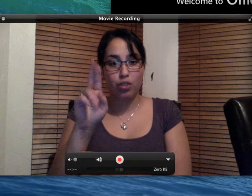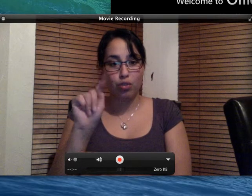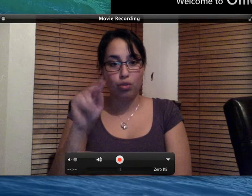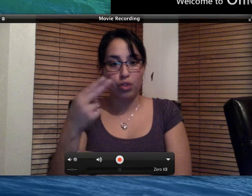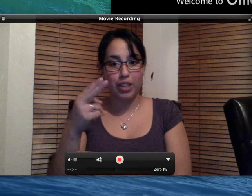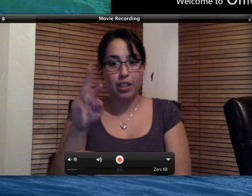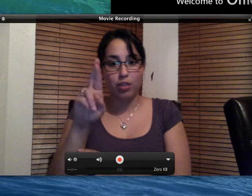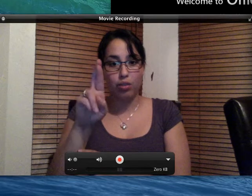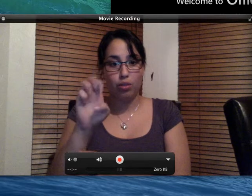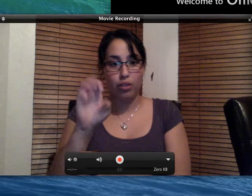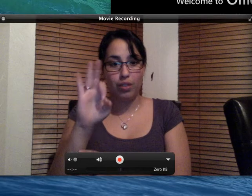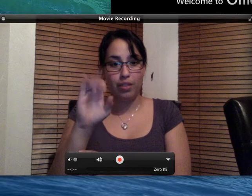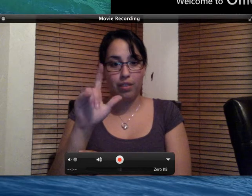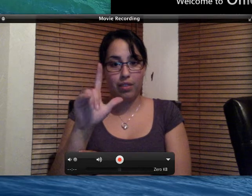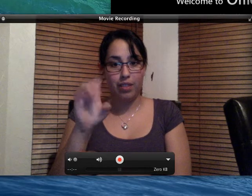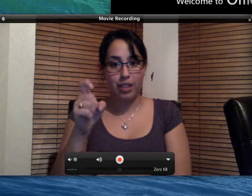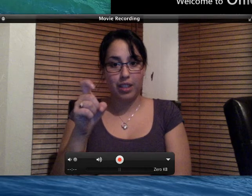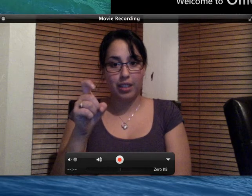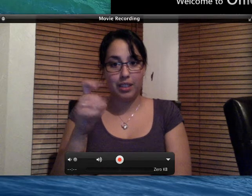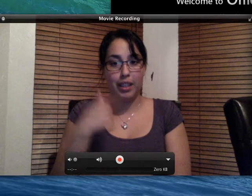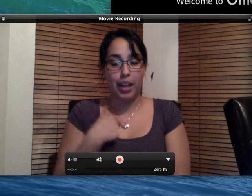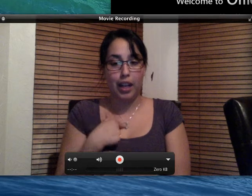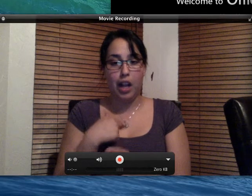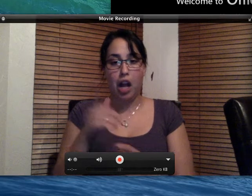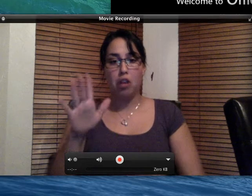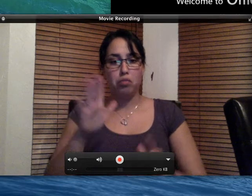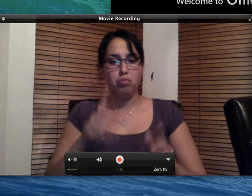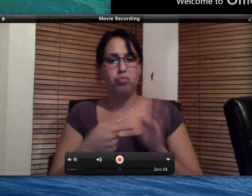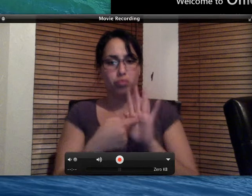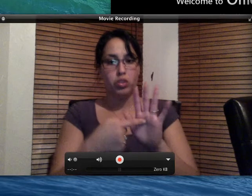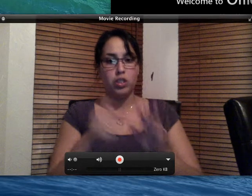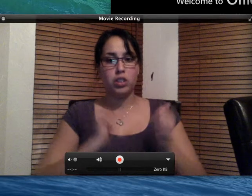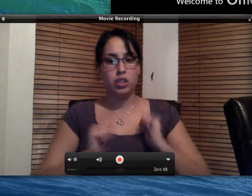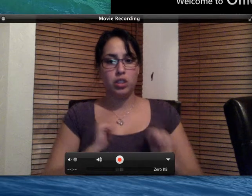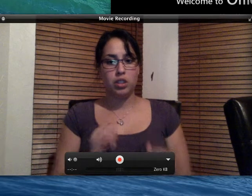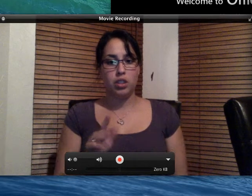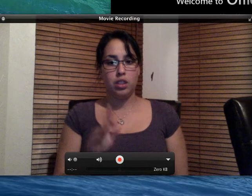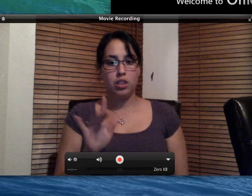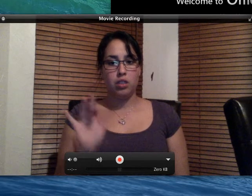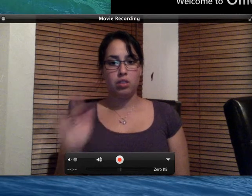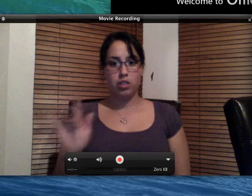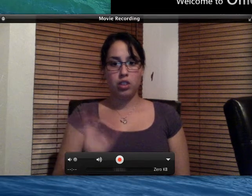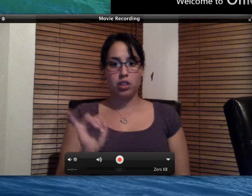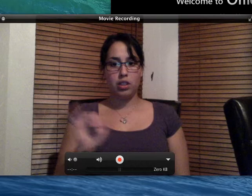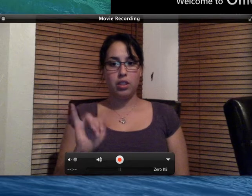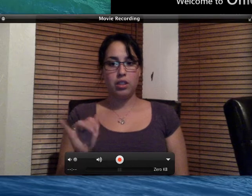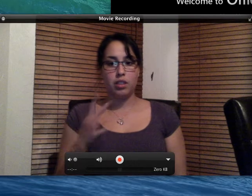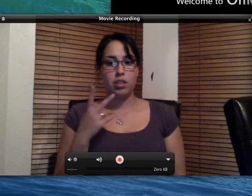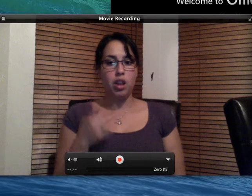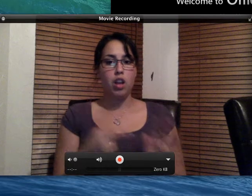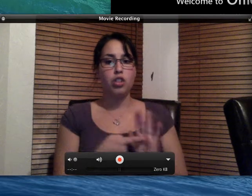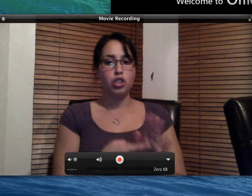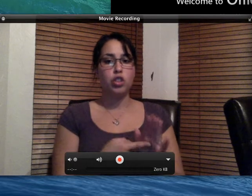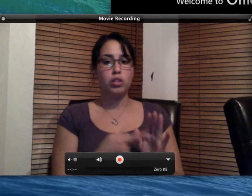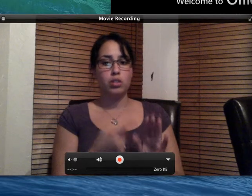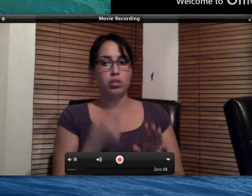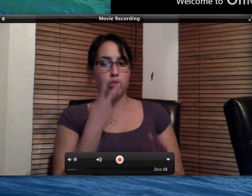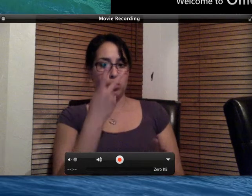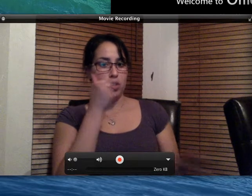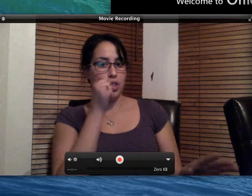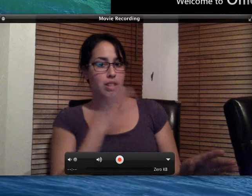I'll demonstrate as best I can, not being dead. It's like this. You trigger the spot, the dead guy or gal goes